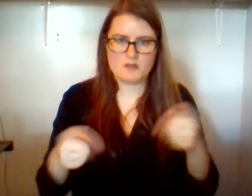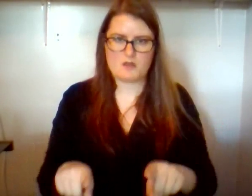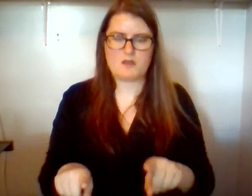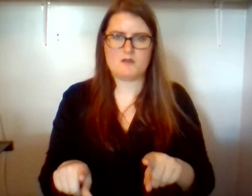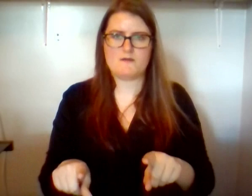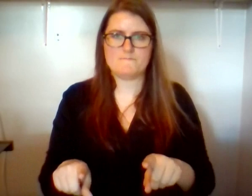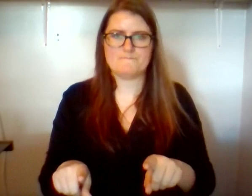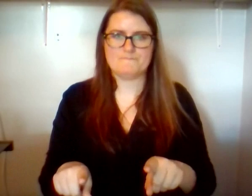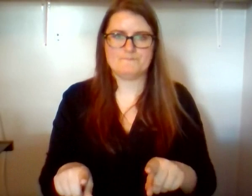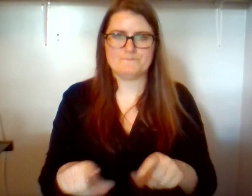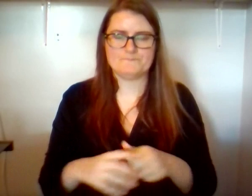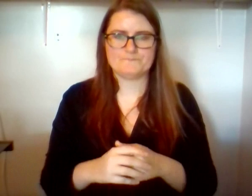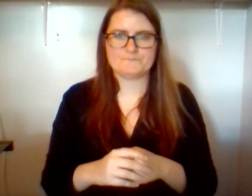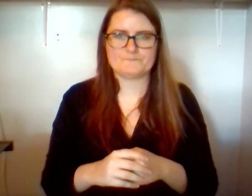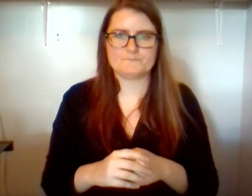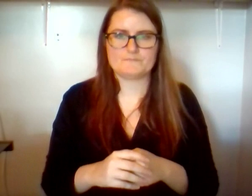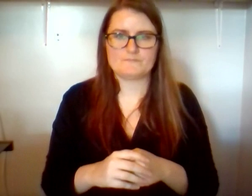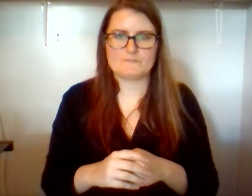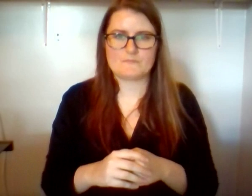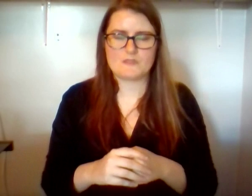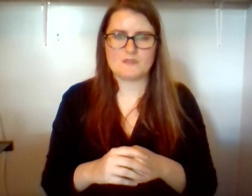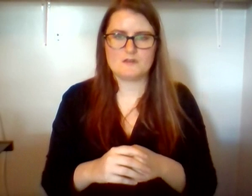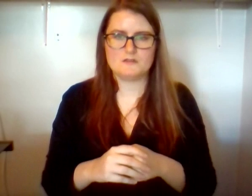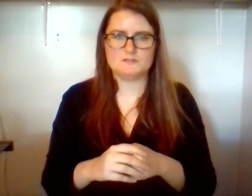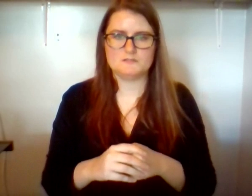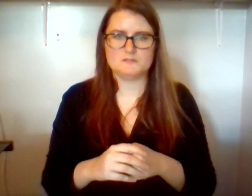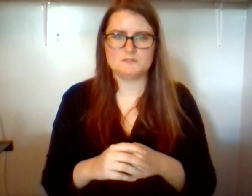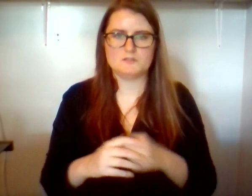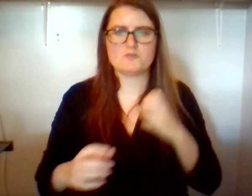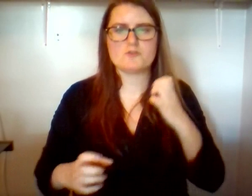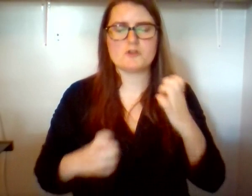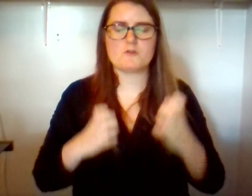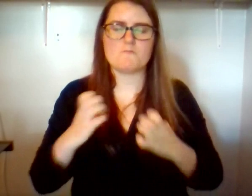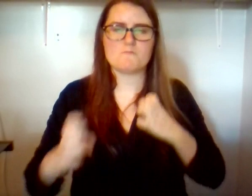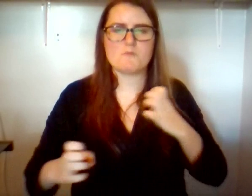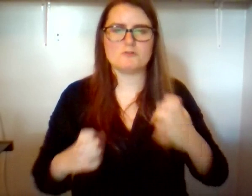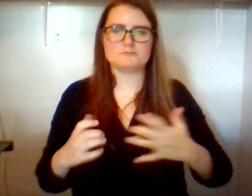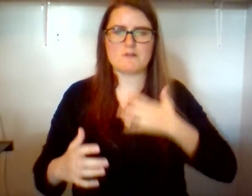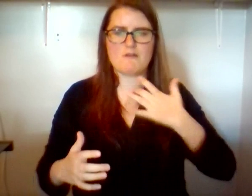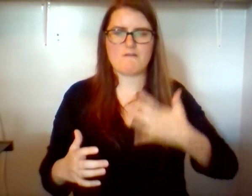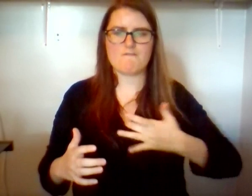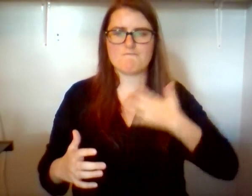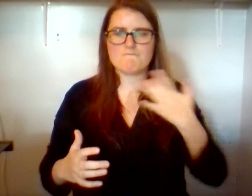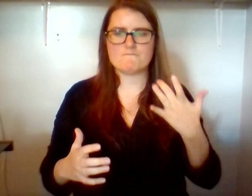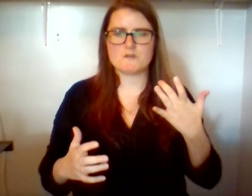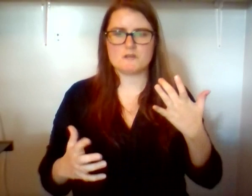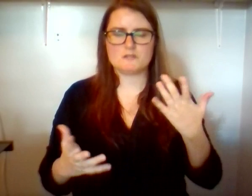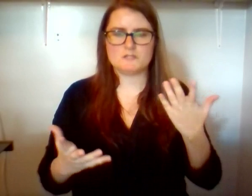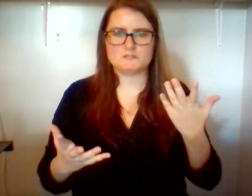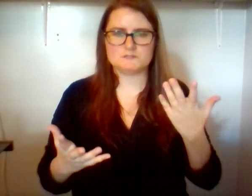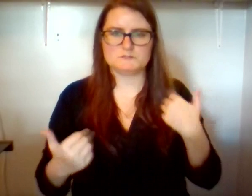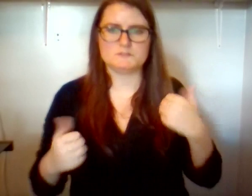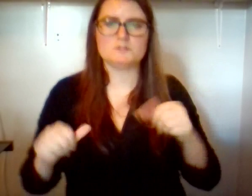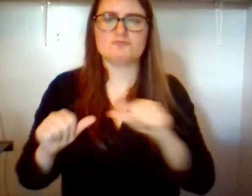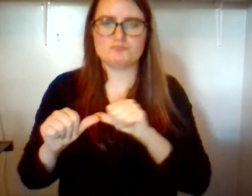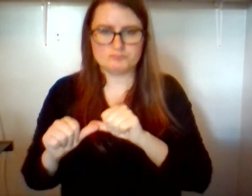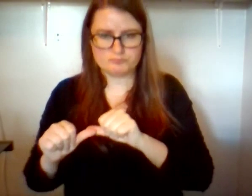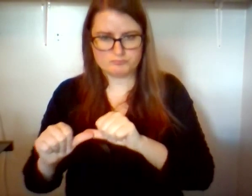touchings and that passion is meant to take you all the way. God designed it that way. It's called foreplay for a